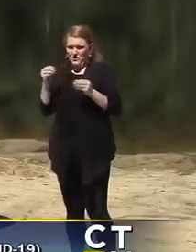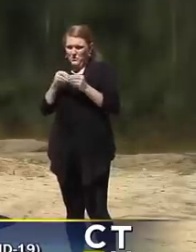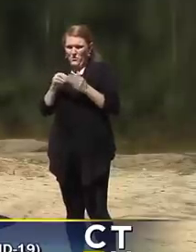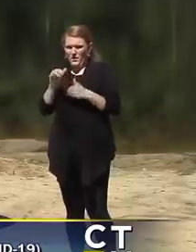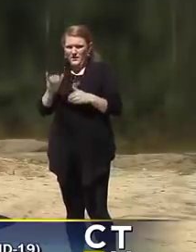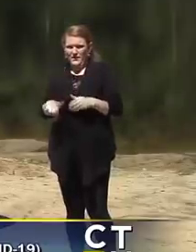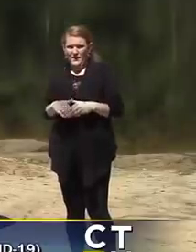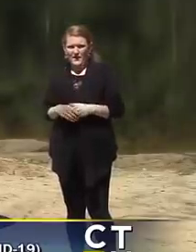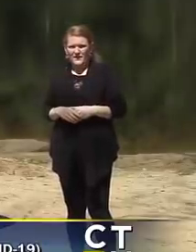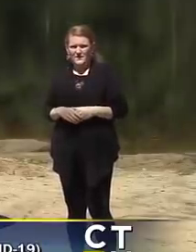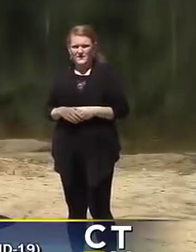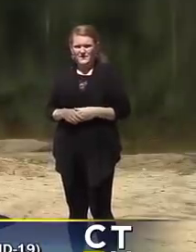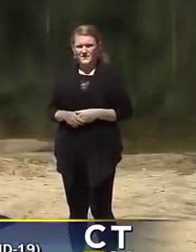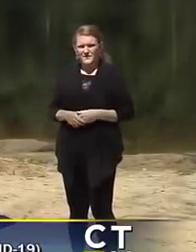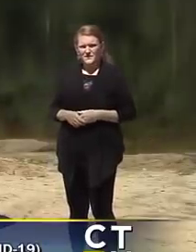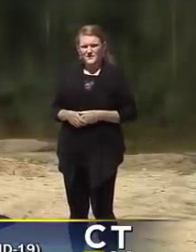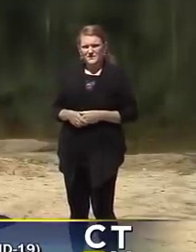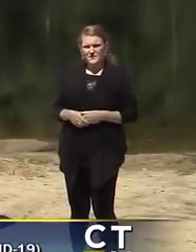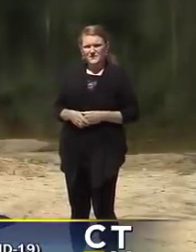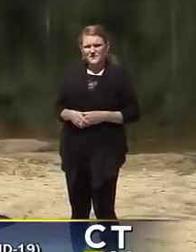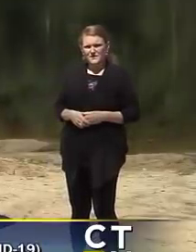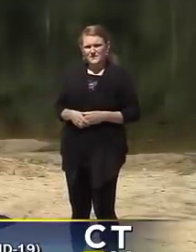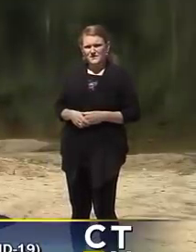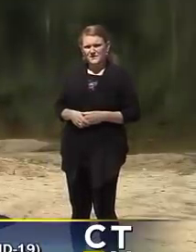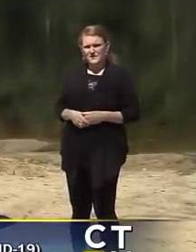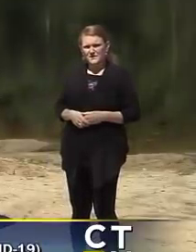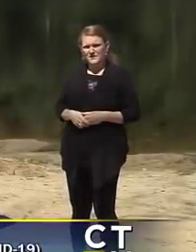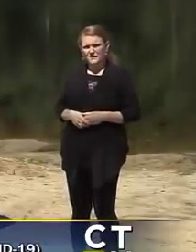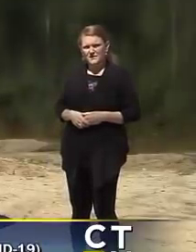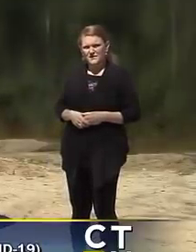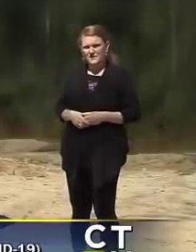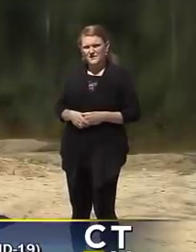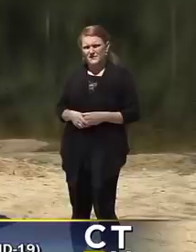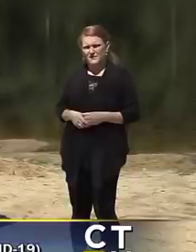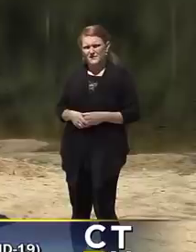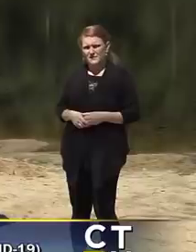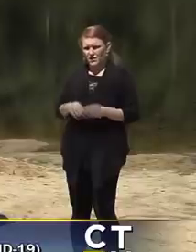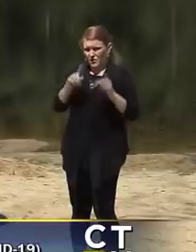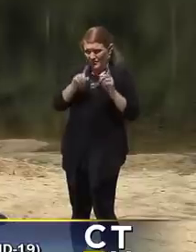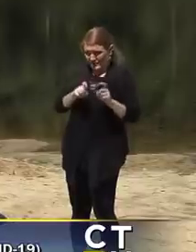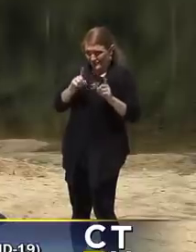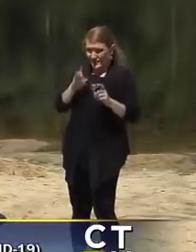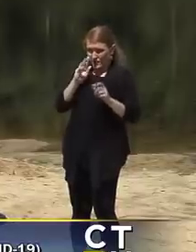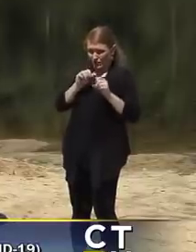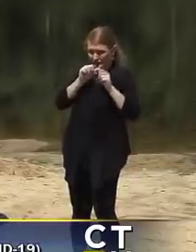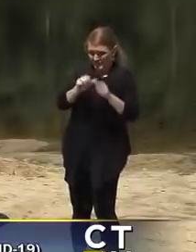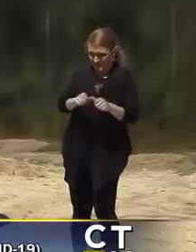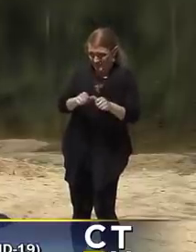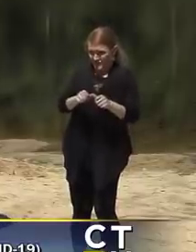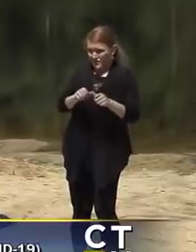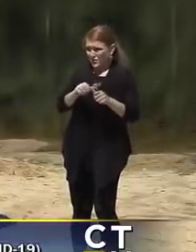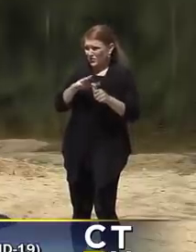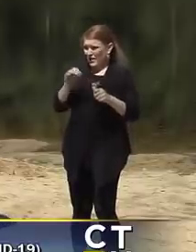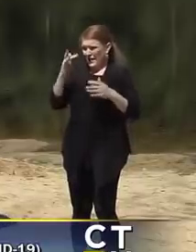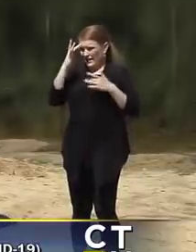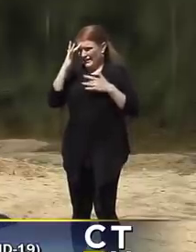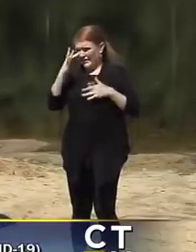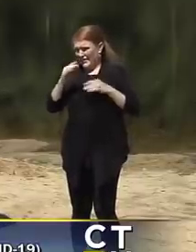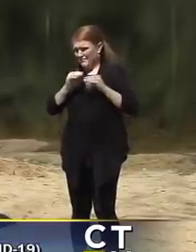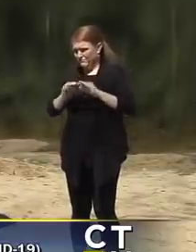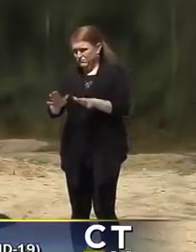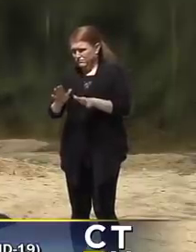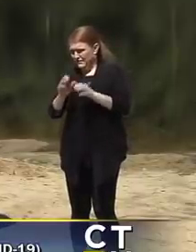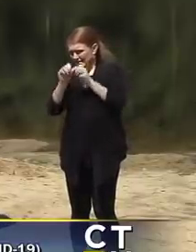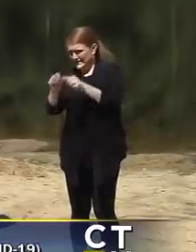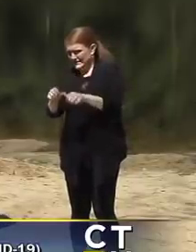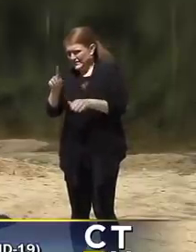is continuing, and the inspections are continuing? Well, the testing is